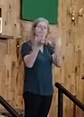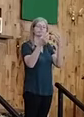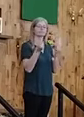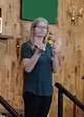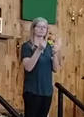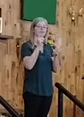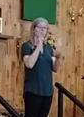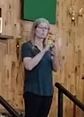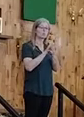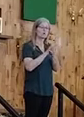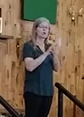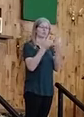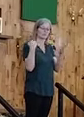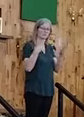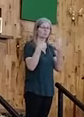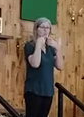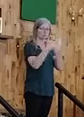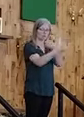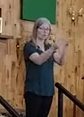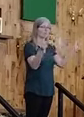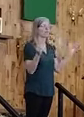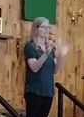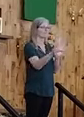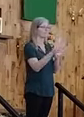praise as we acclaim.